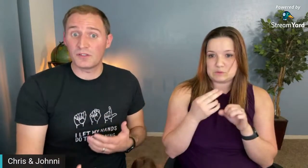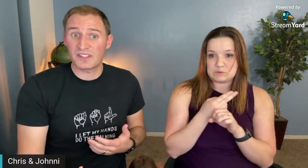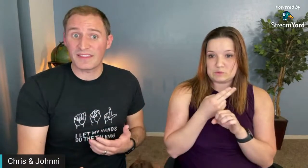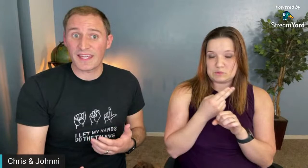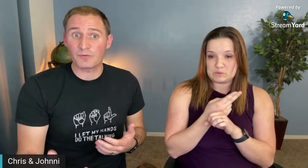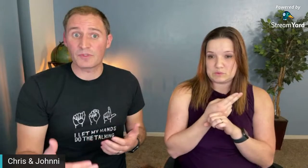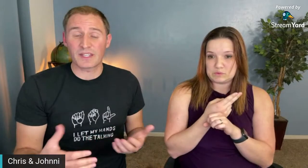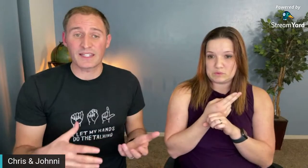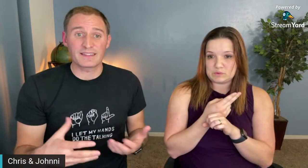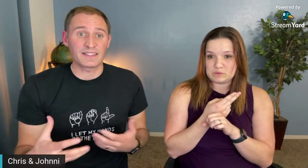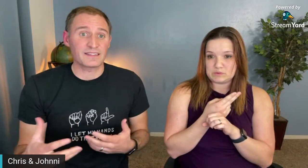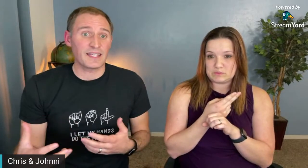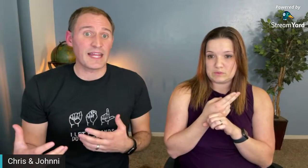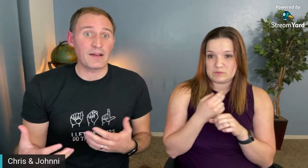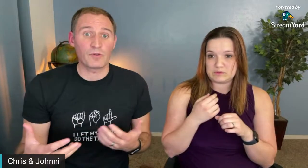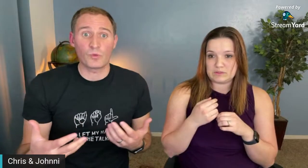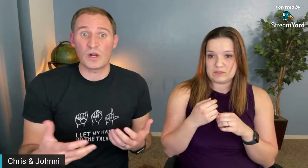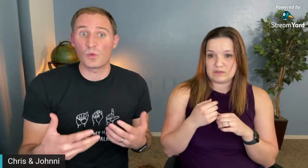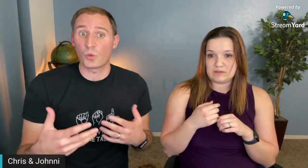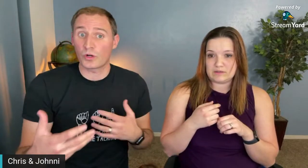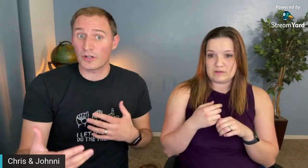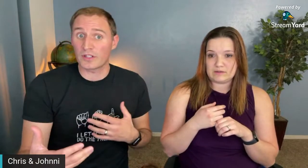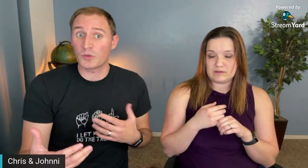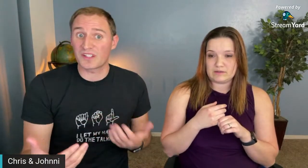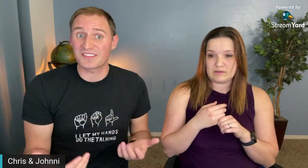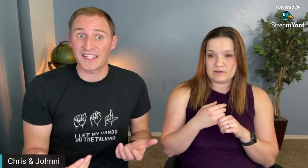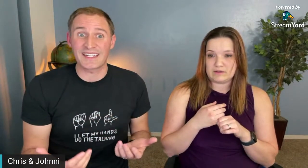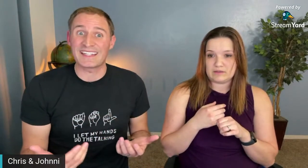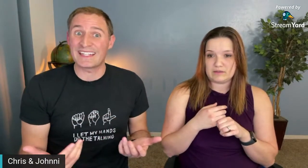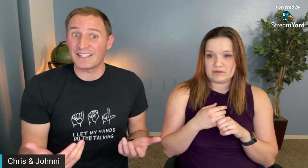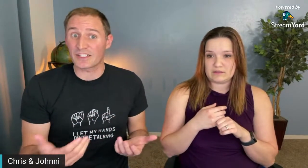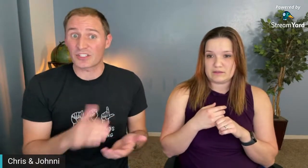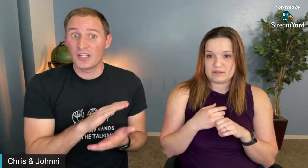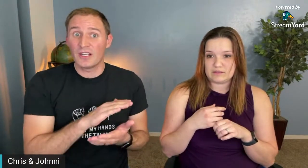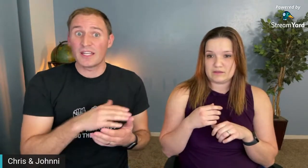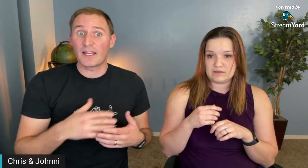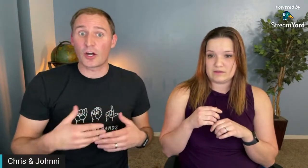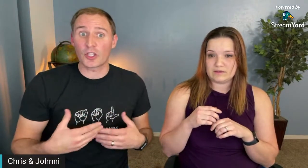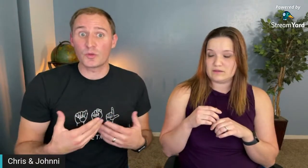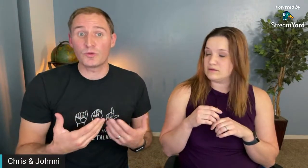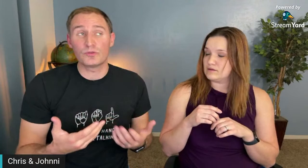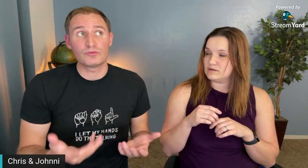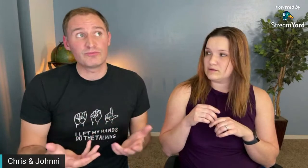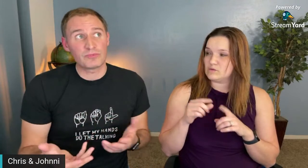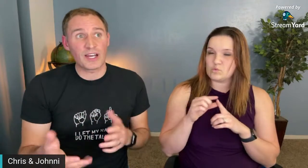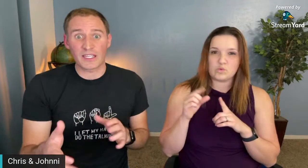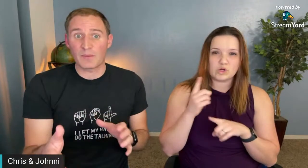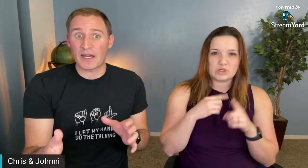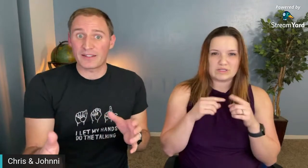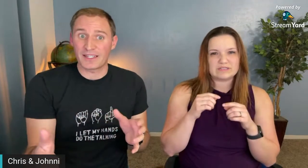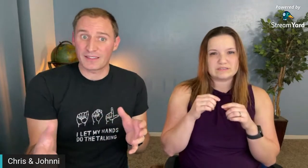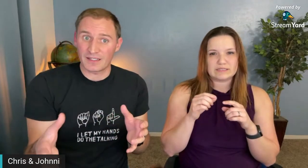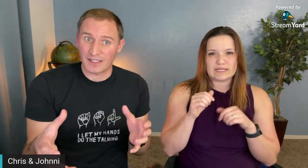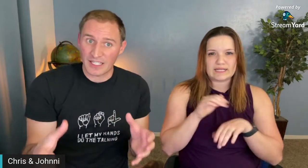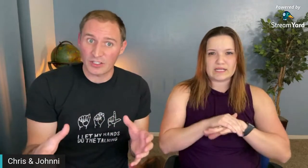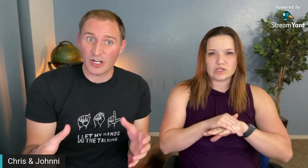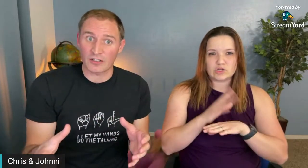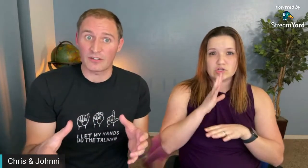using that will kind of dictate what word you would assign it in English. Are you talking about a kindergartner and